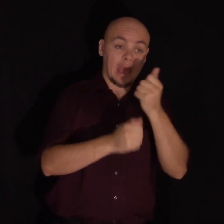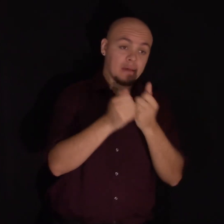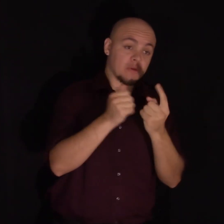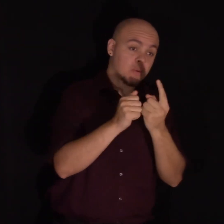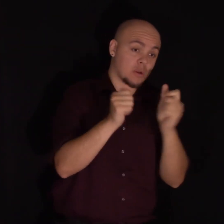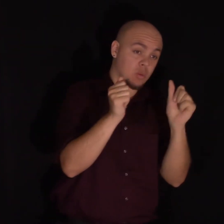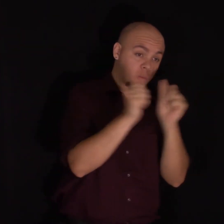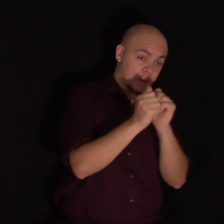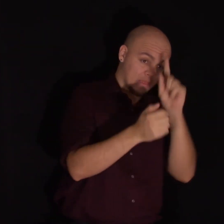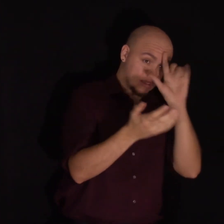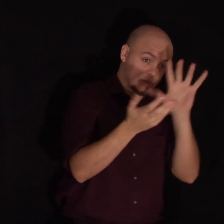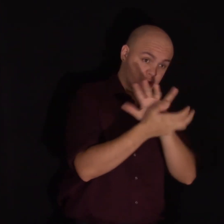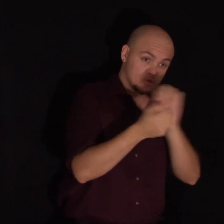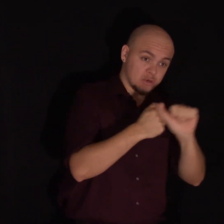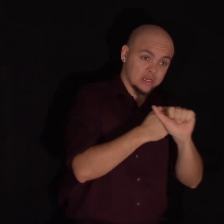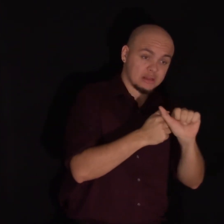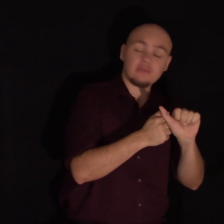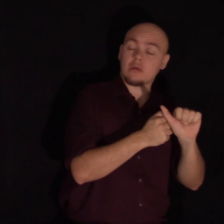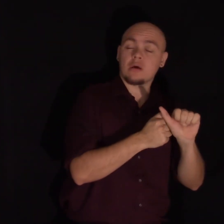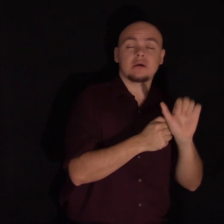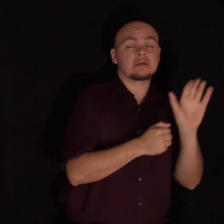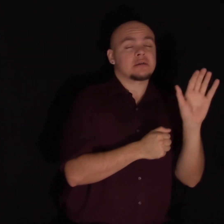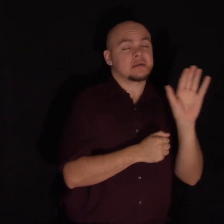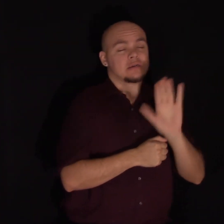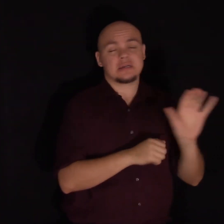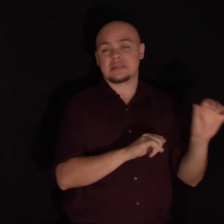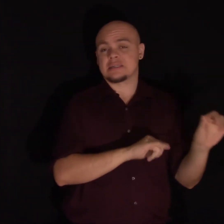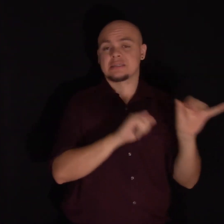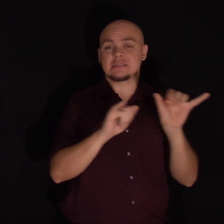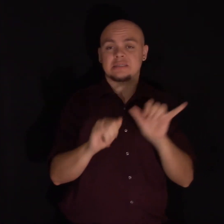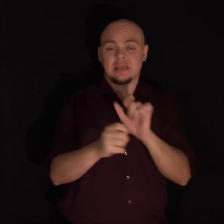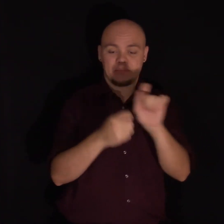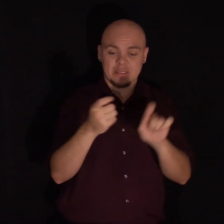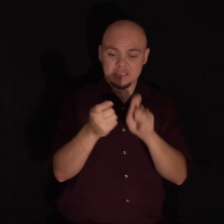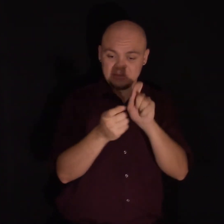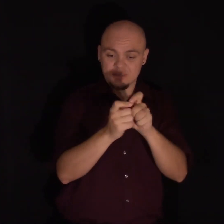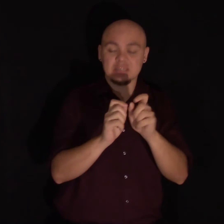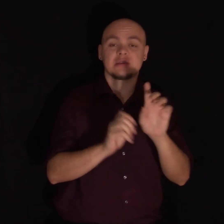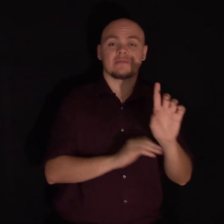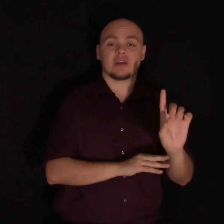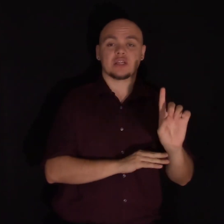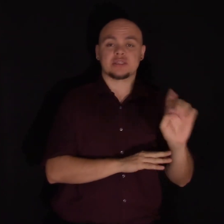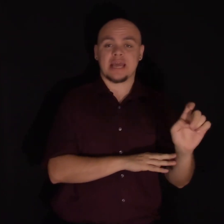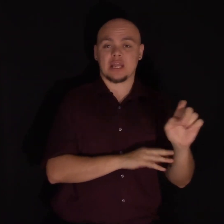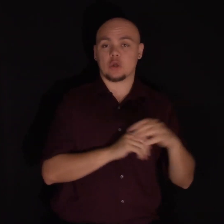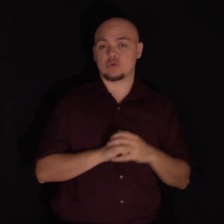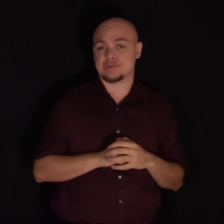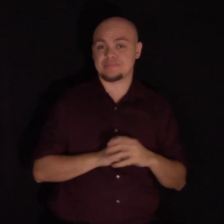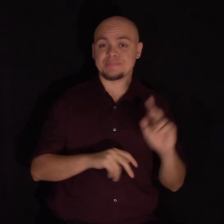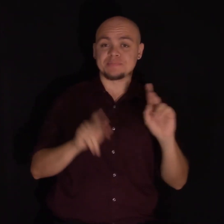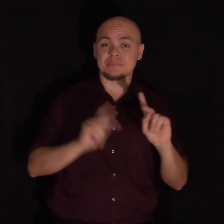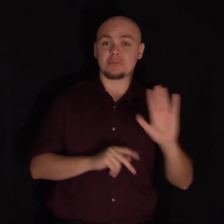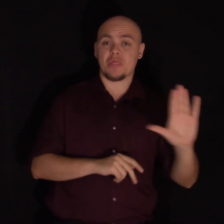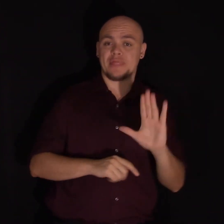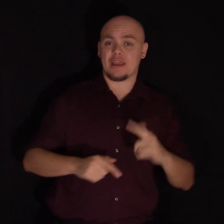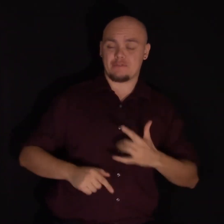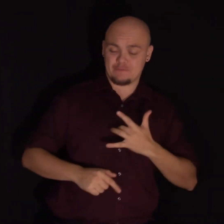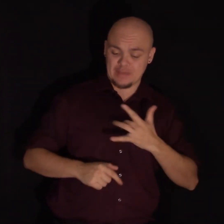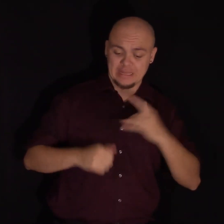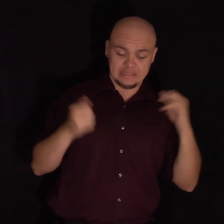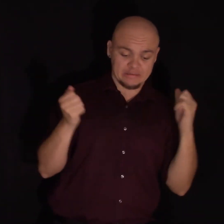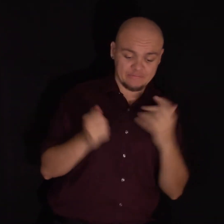the criteria for a specific diagnosis. Many who have ongoing feelings of